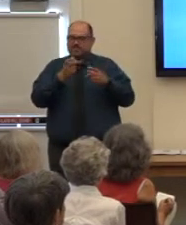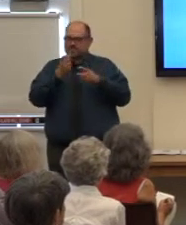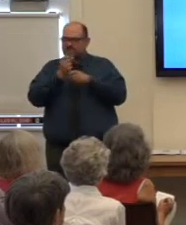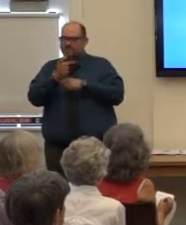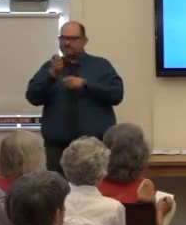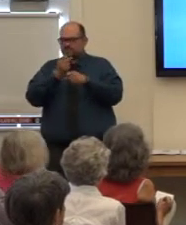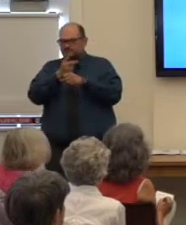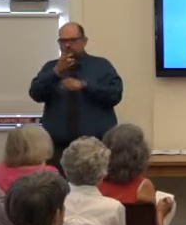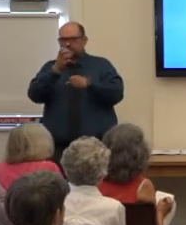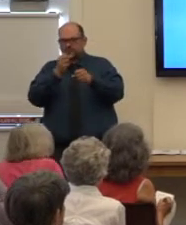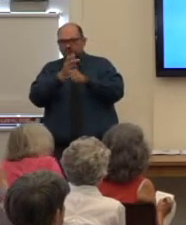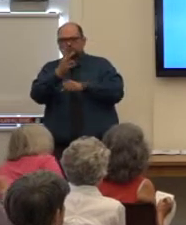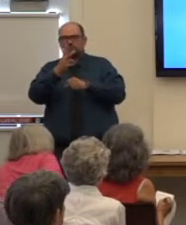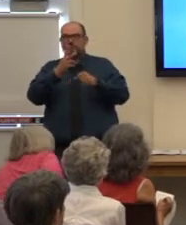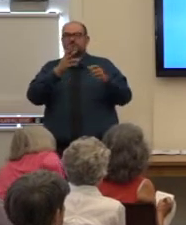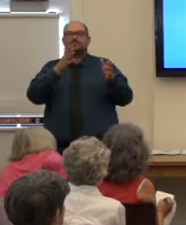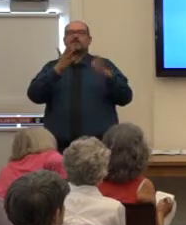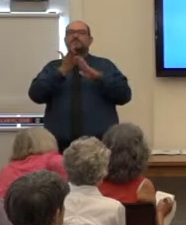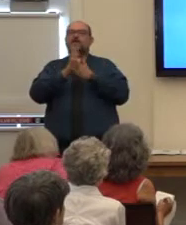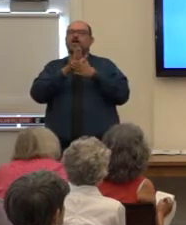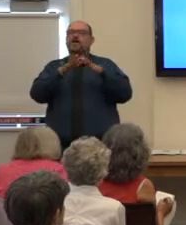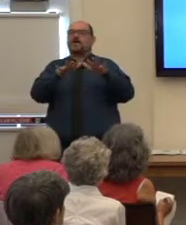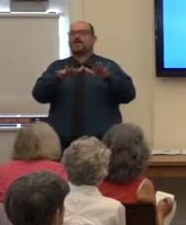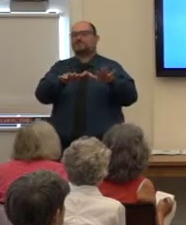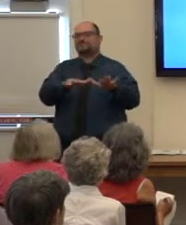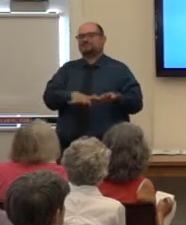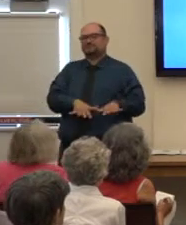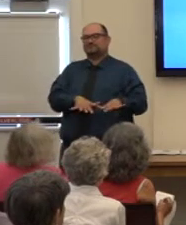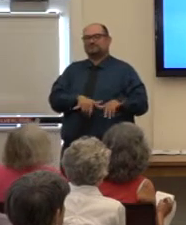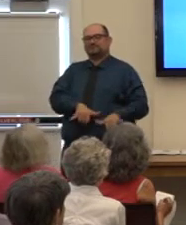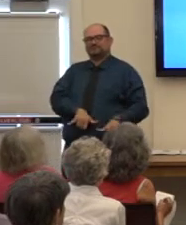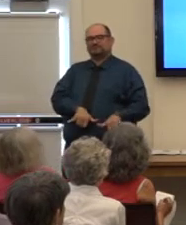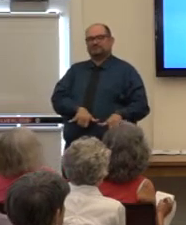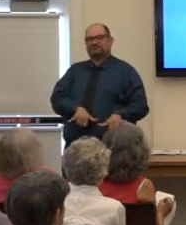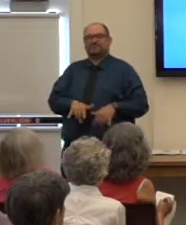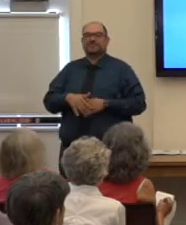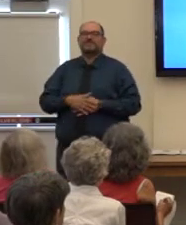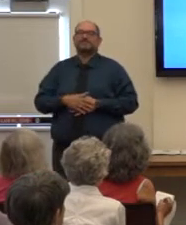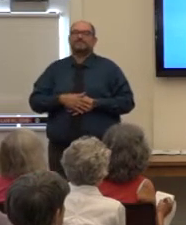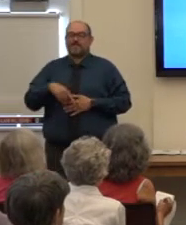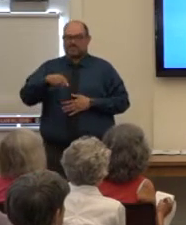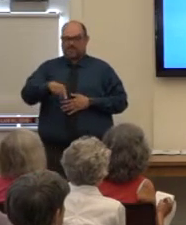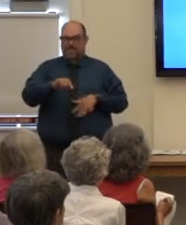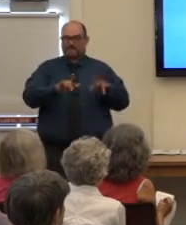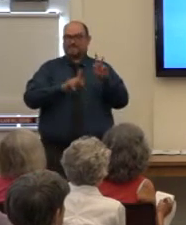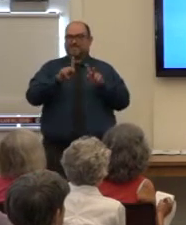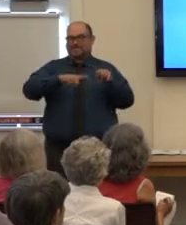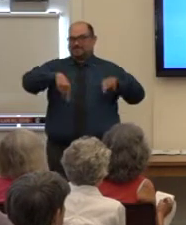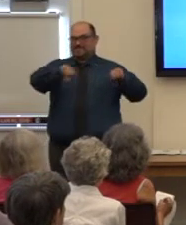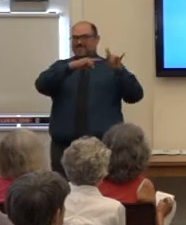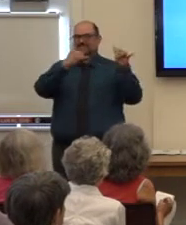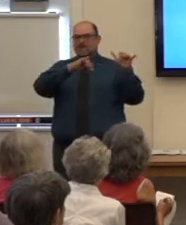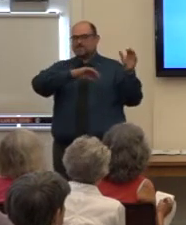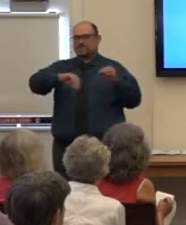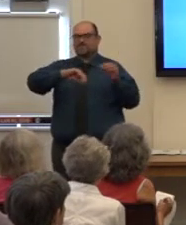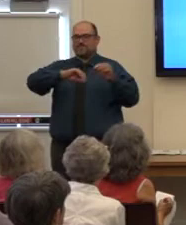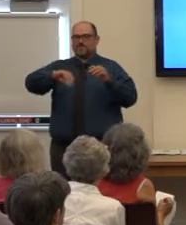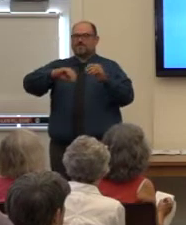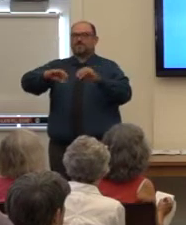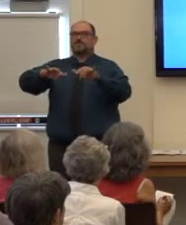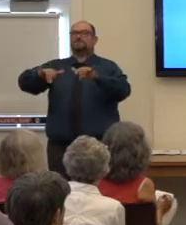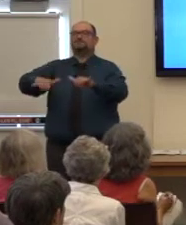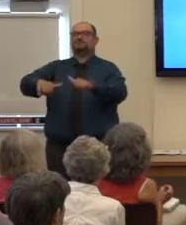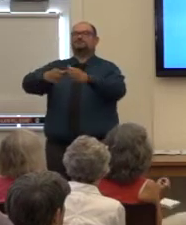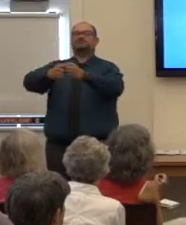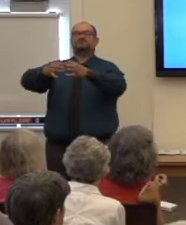decided to stay. And those people, too, expanded the social circle of Vineyarders, deaf and hearing,